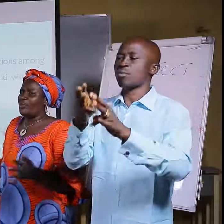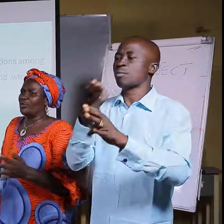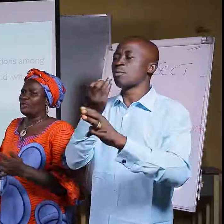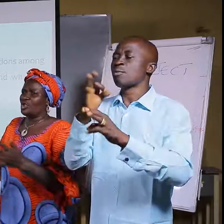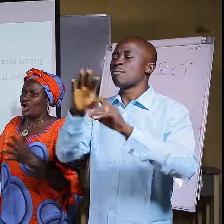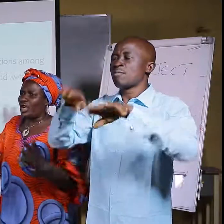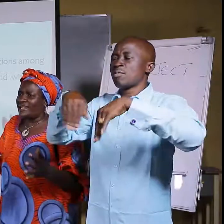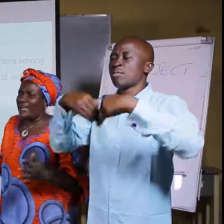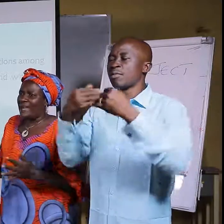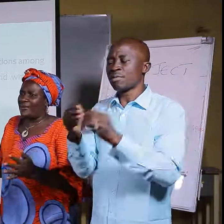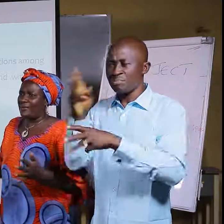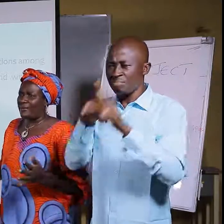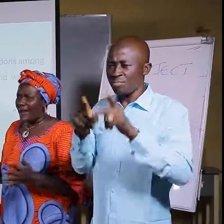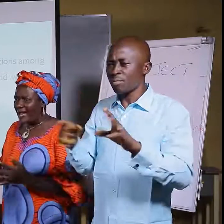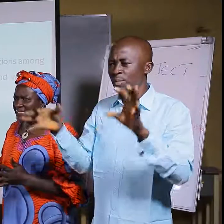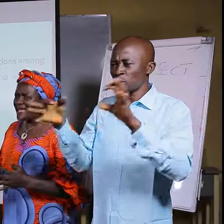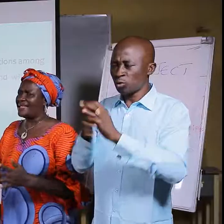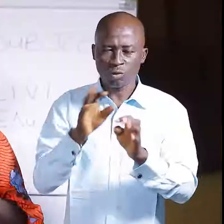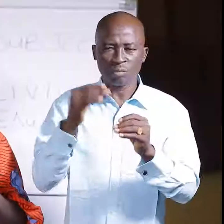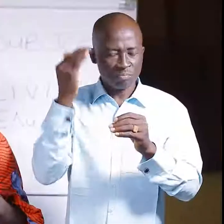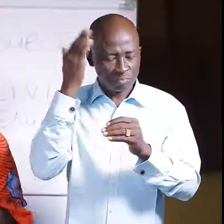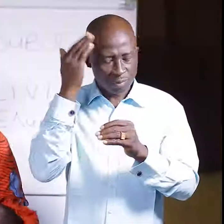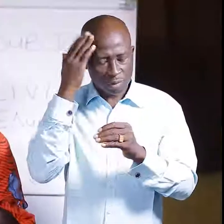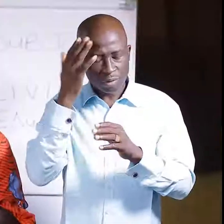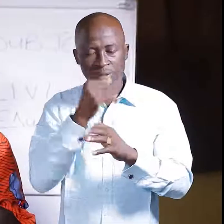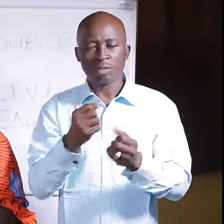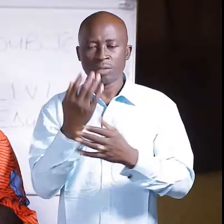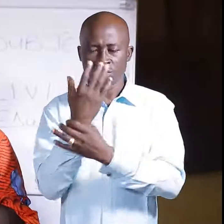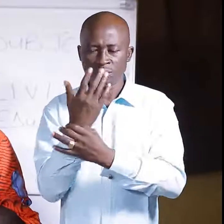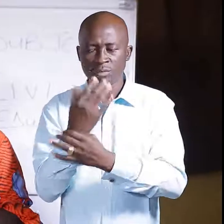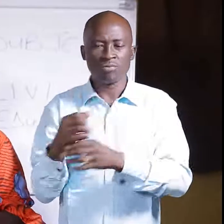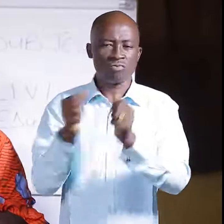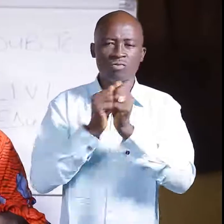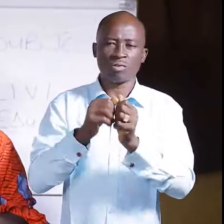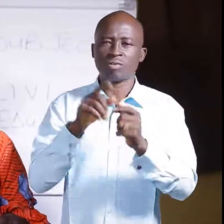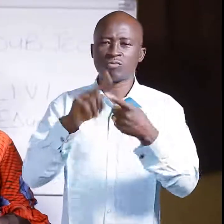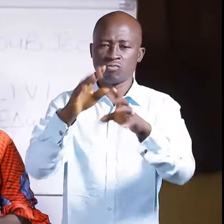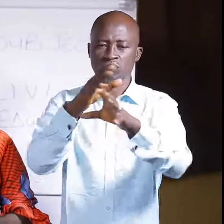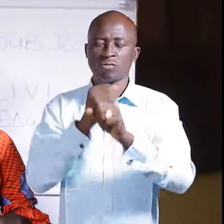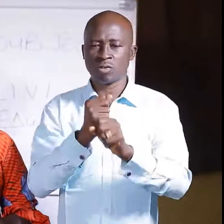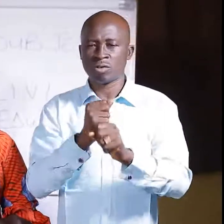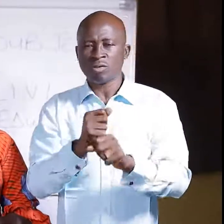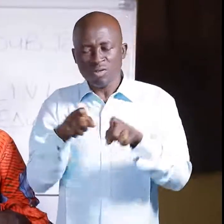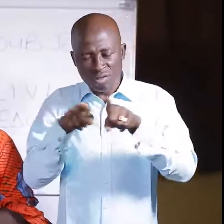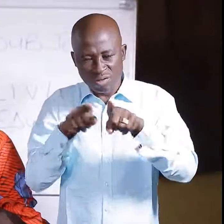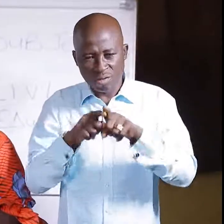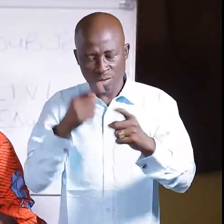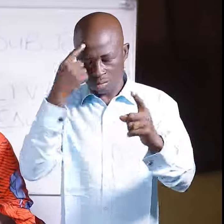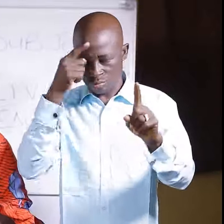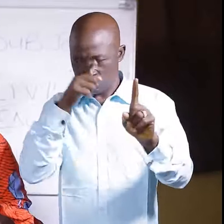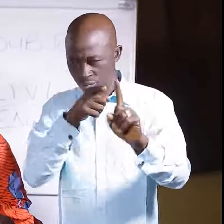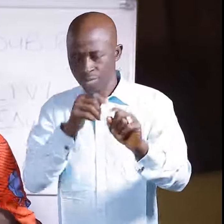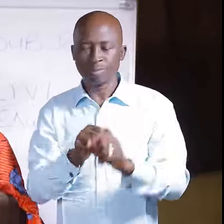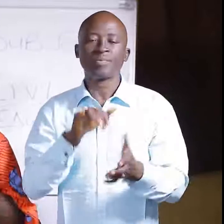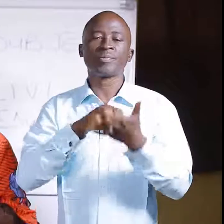how people join their minds and their hands together to achieve a common goal. That is what